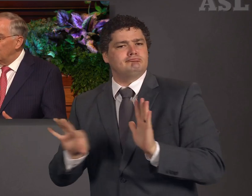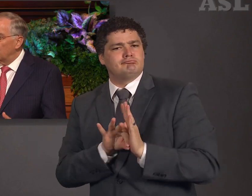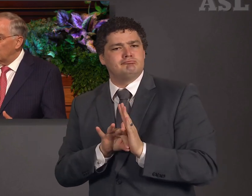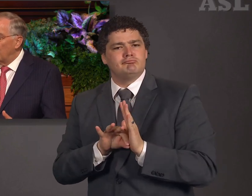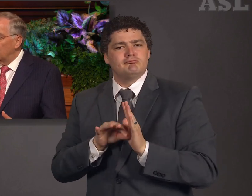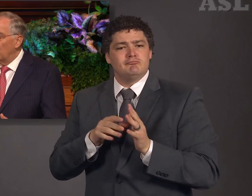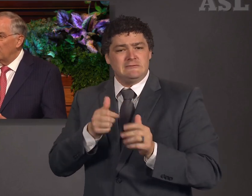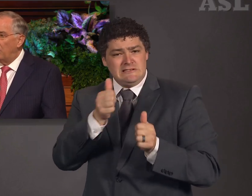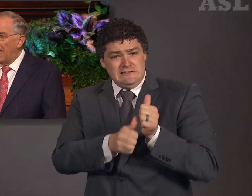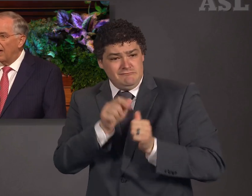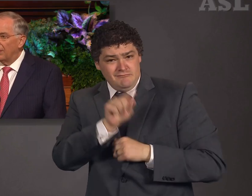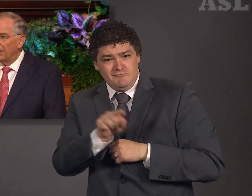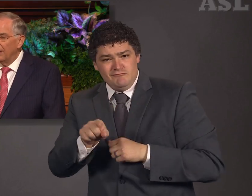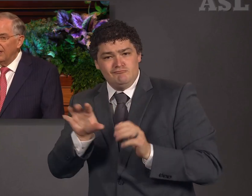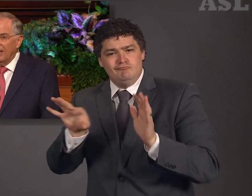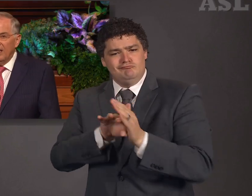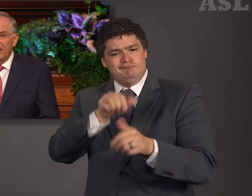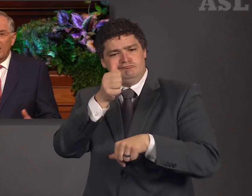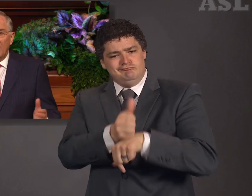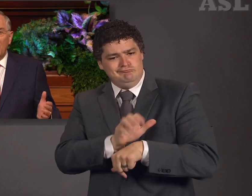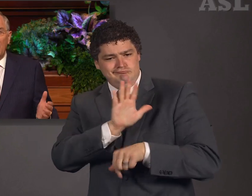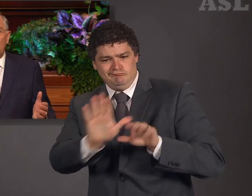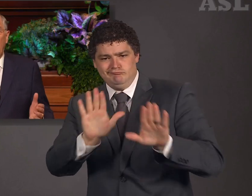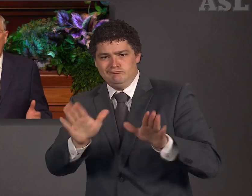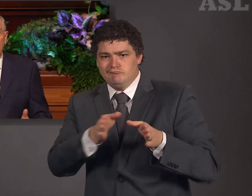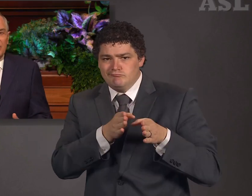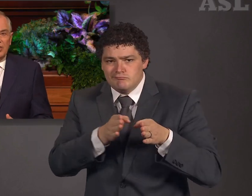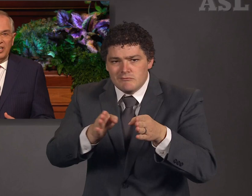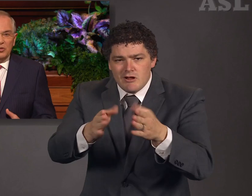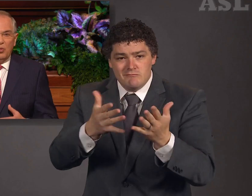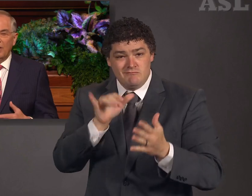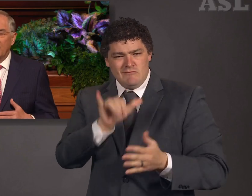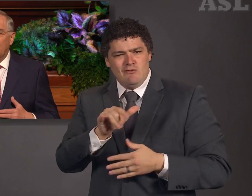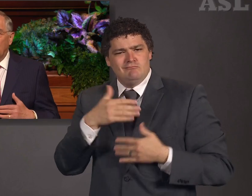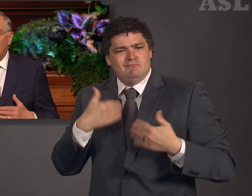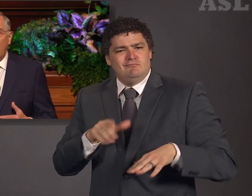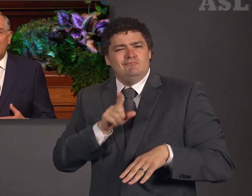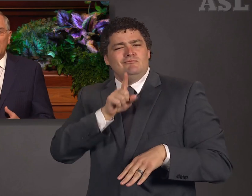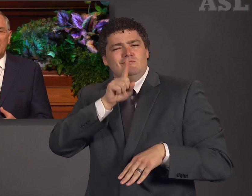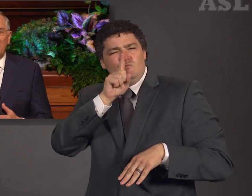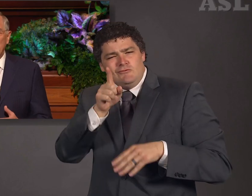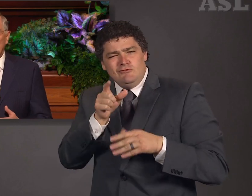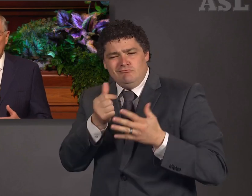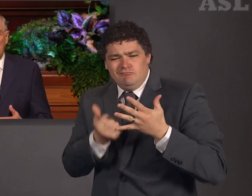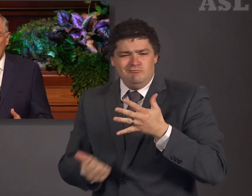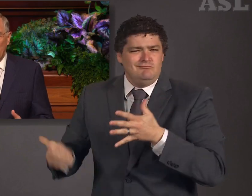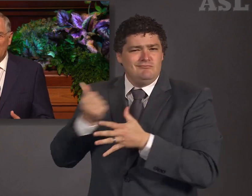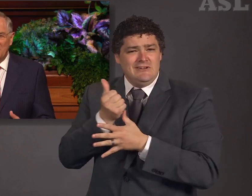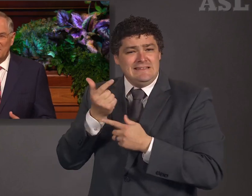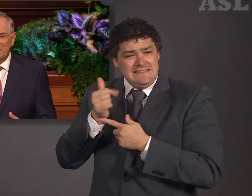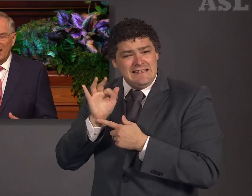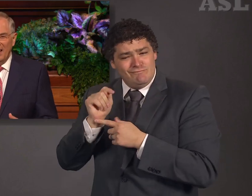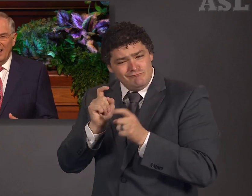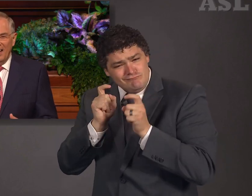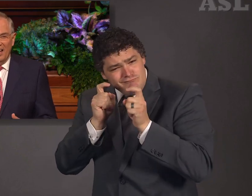to choose one's own path. This agency is one of the greatest gifts of God.